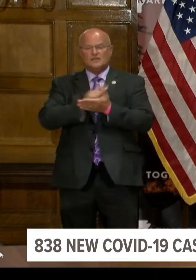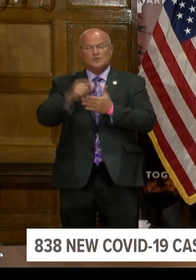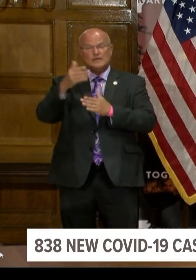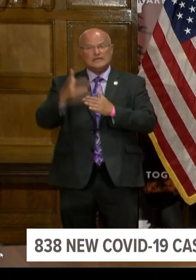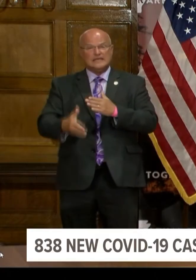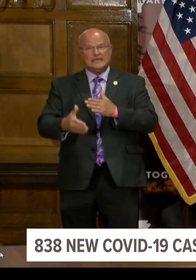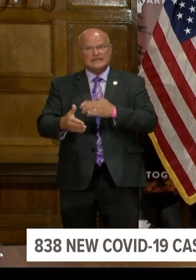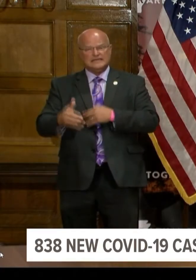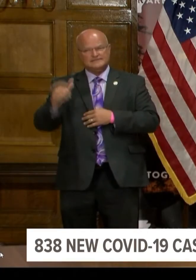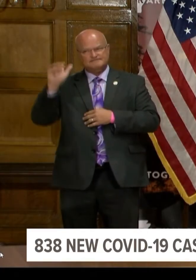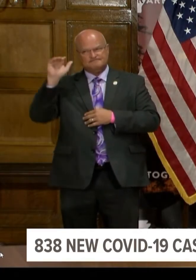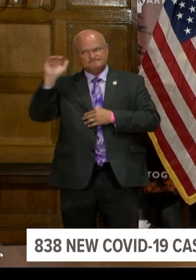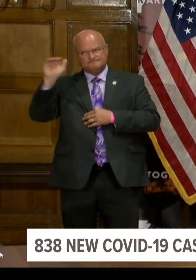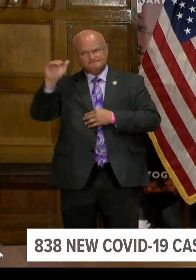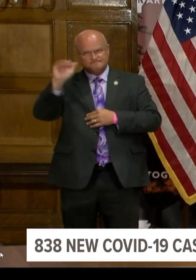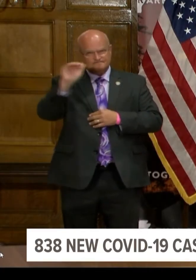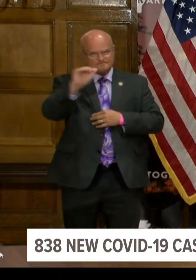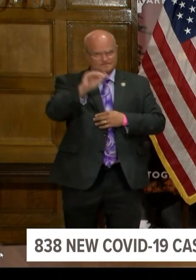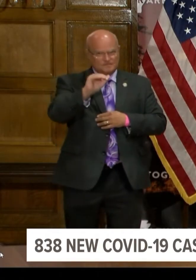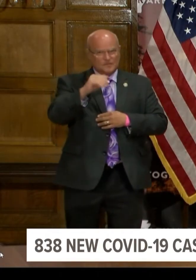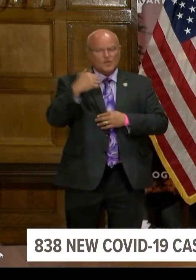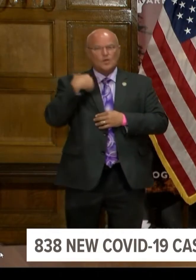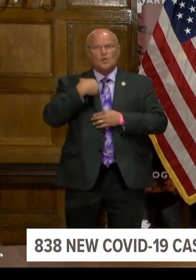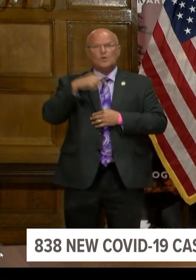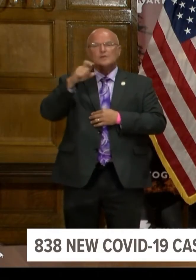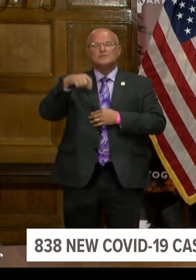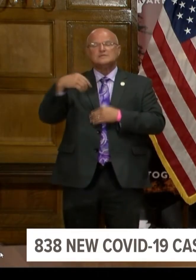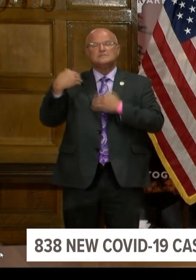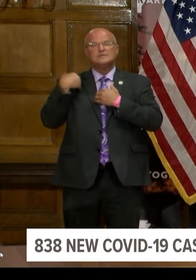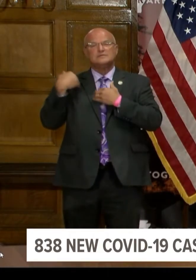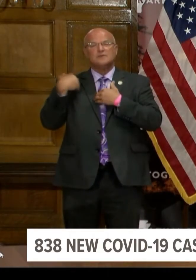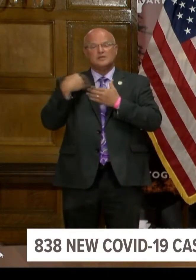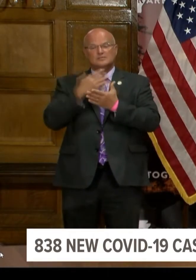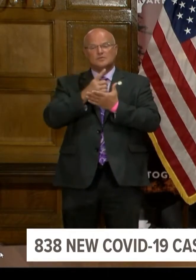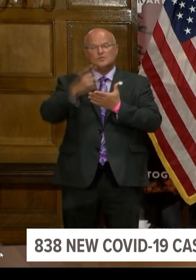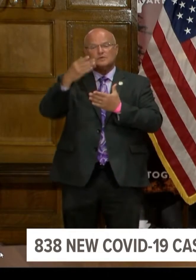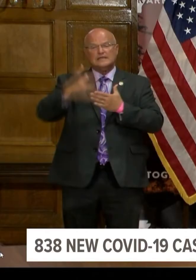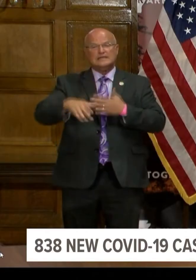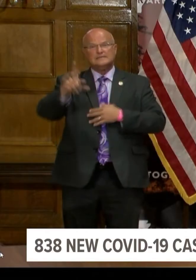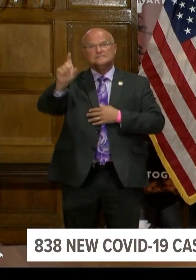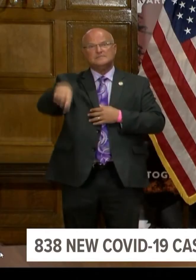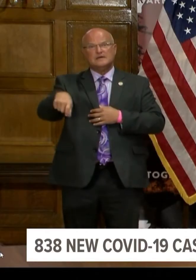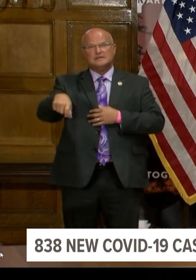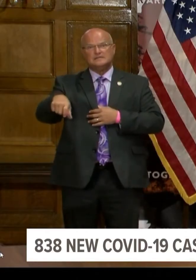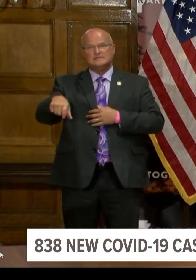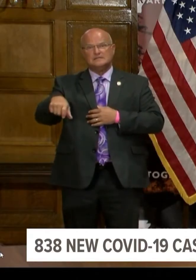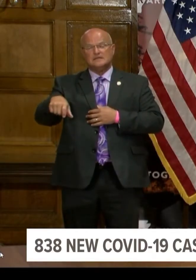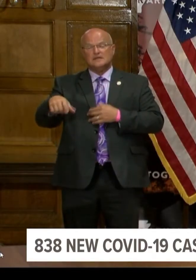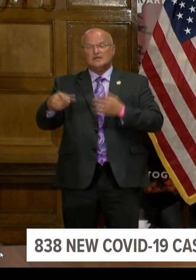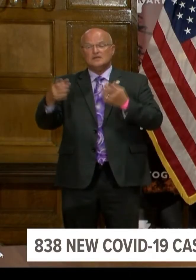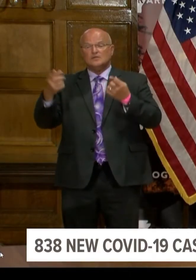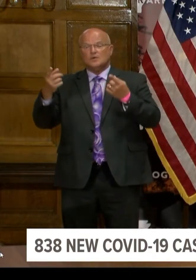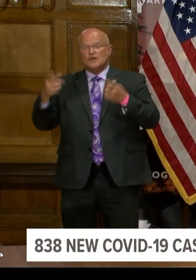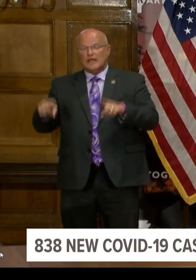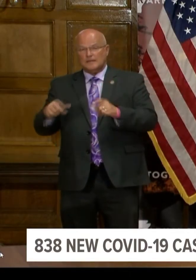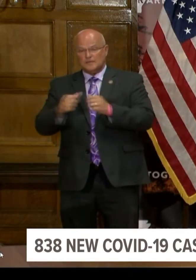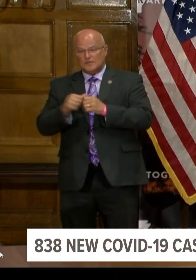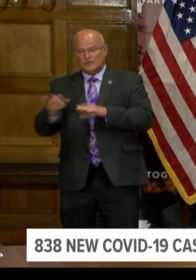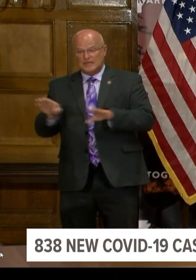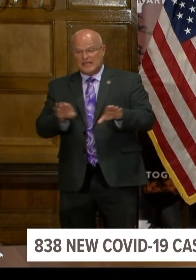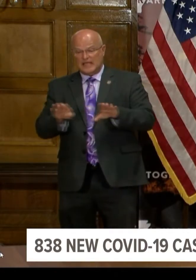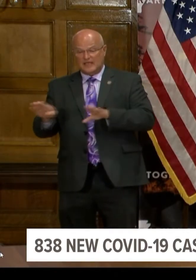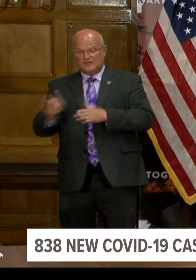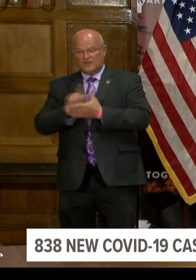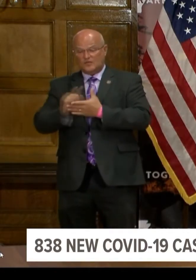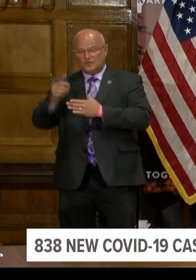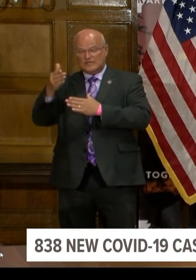And I want to remind everyone that we have to be responsible in the weekend, because what happens with our behavior on